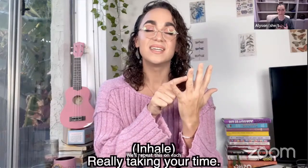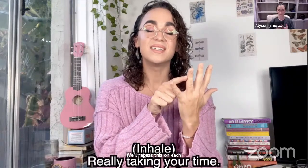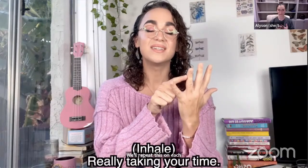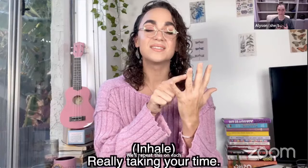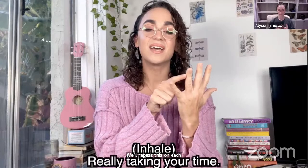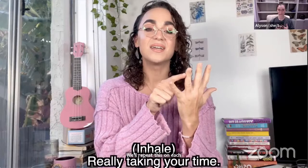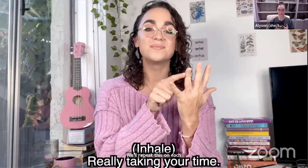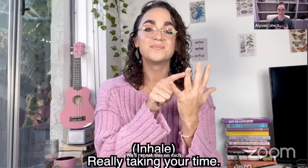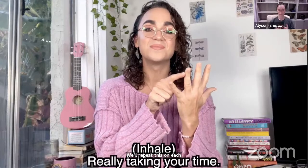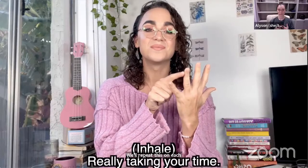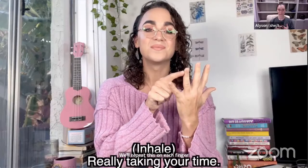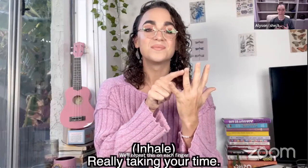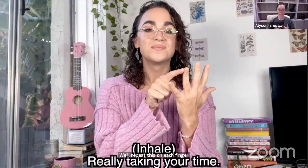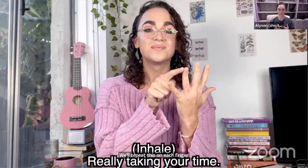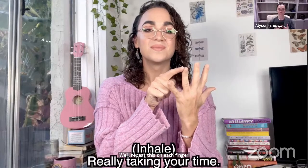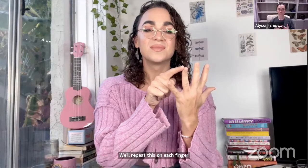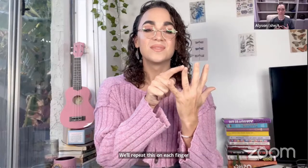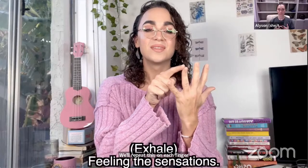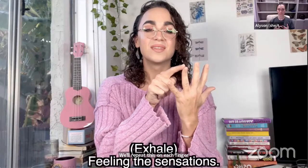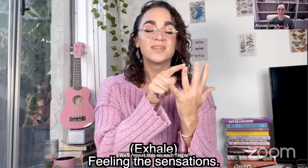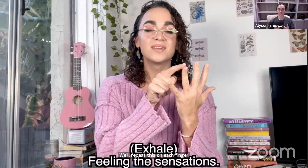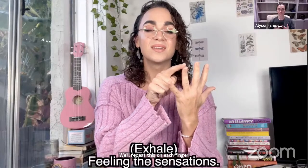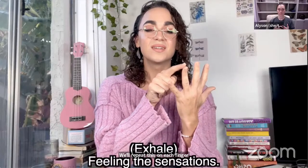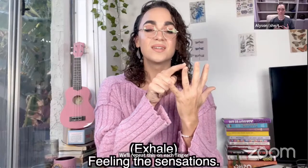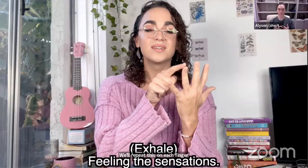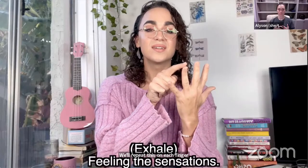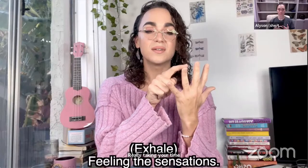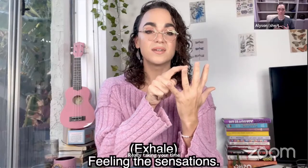really taking your time,